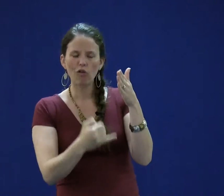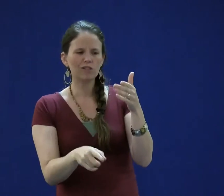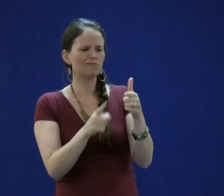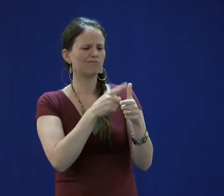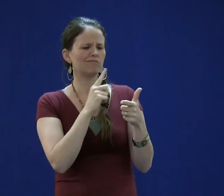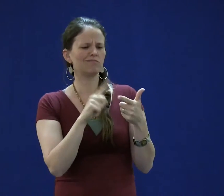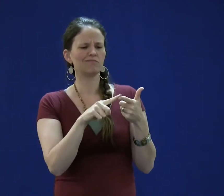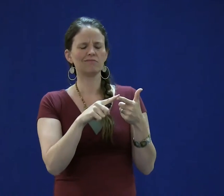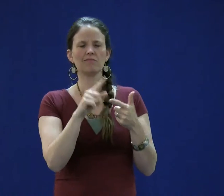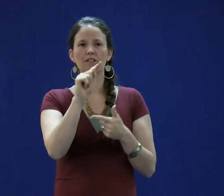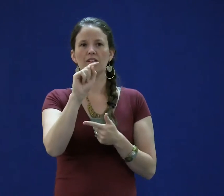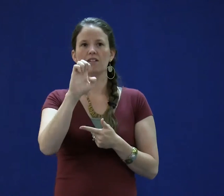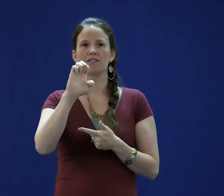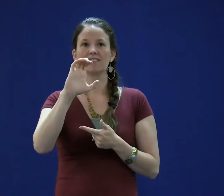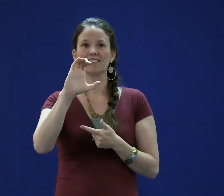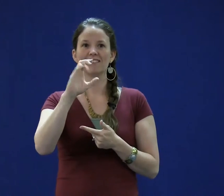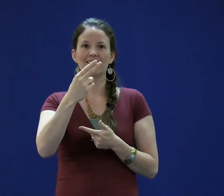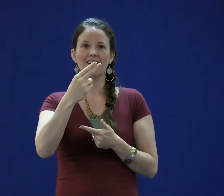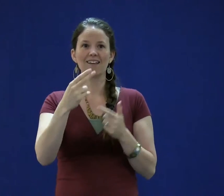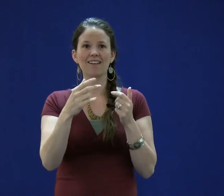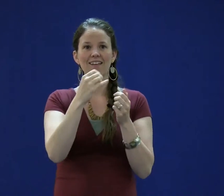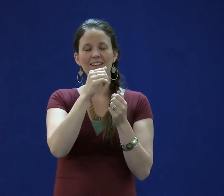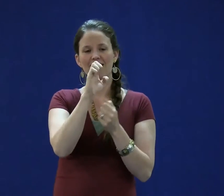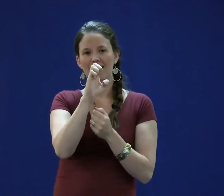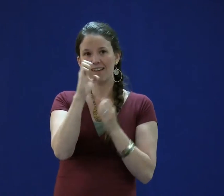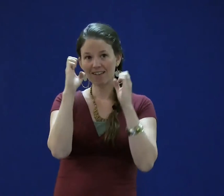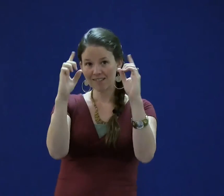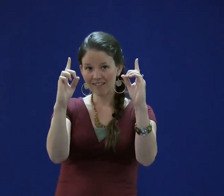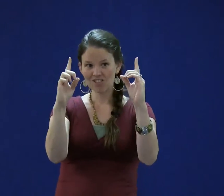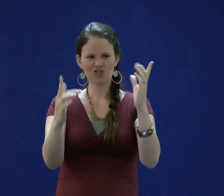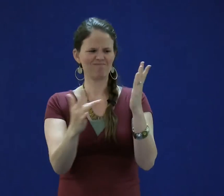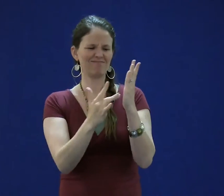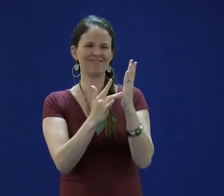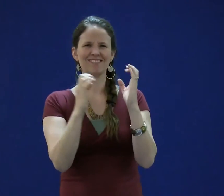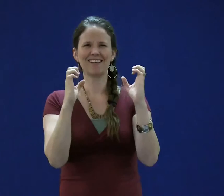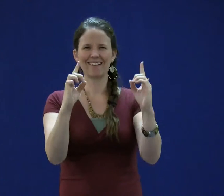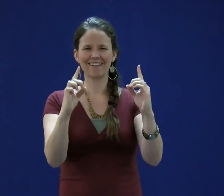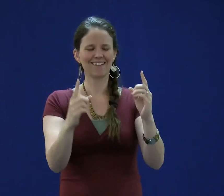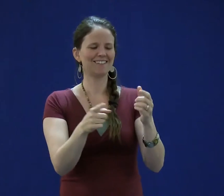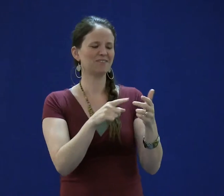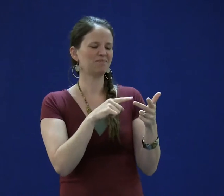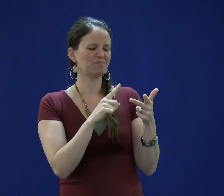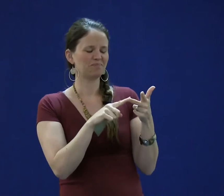They enjoy attending classes such as art, technical education,